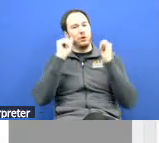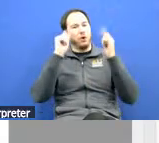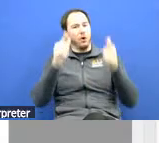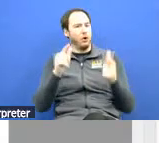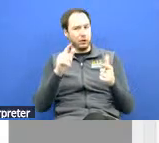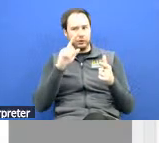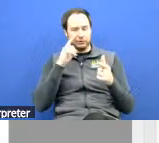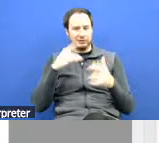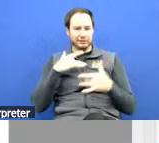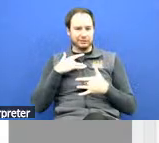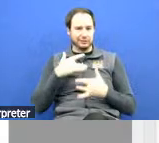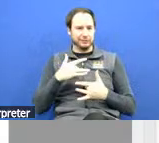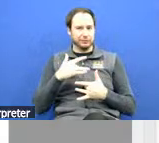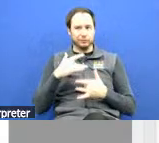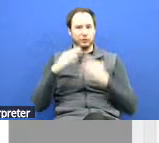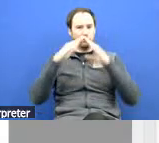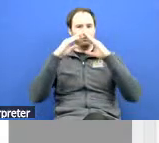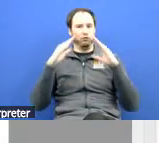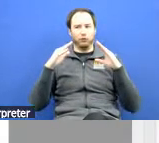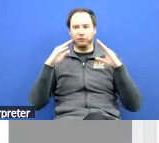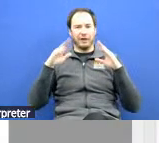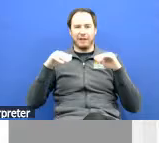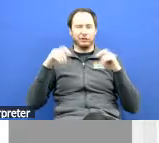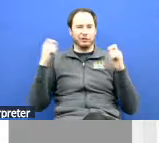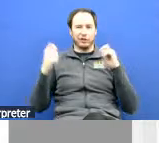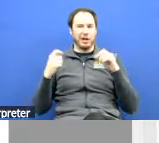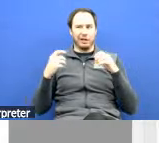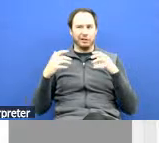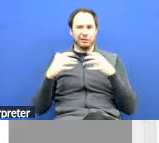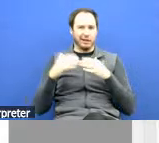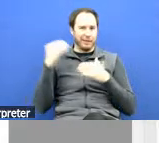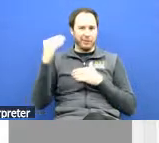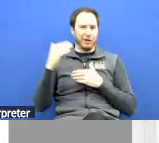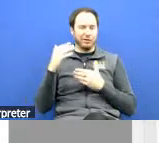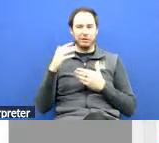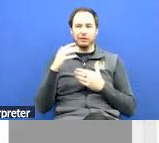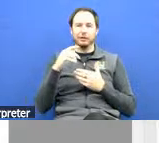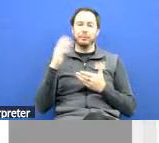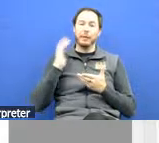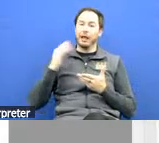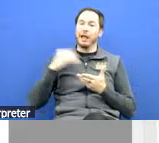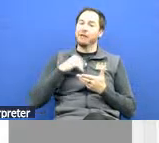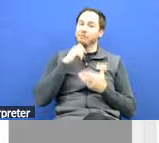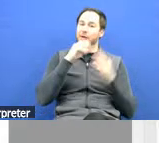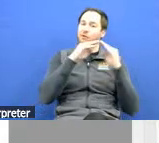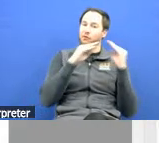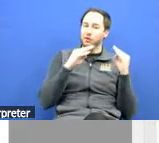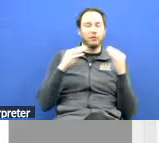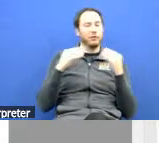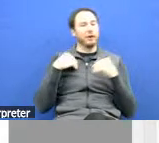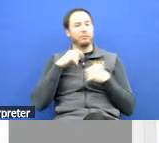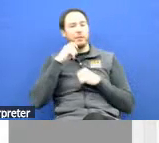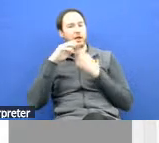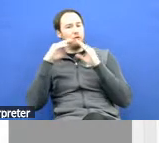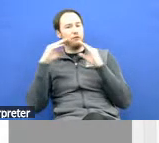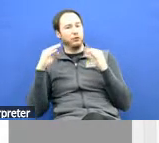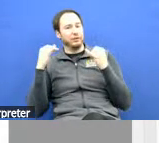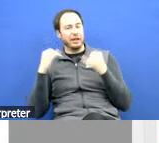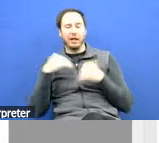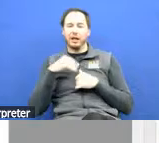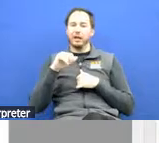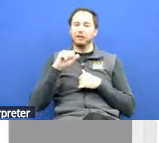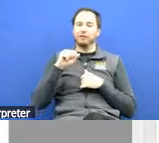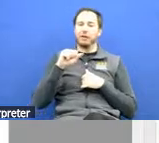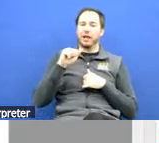use. Roofing hasn't changed tremendously. There were metal roofs back then. There's metal roofs today. There was asphalt